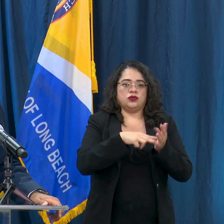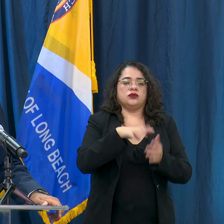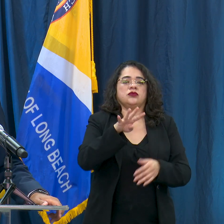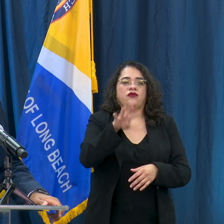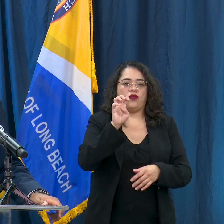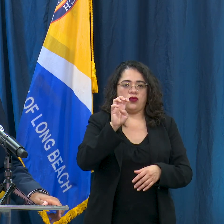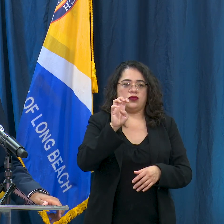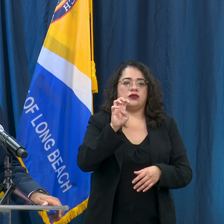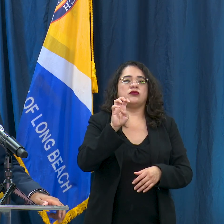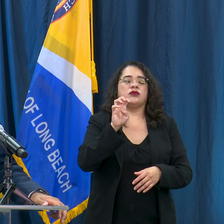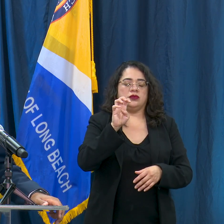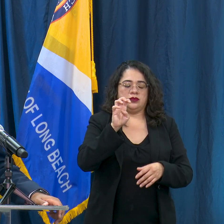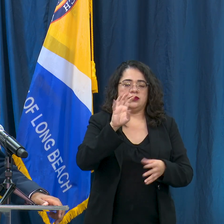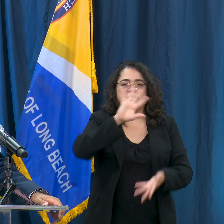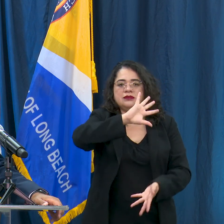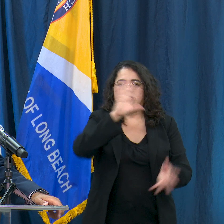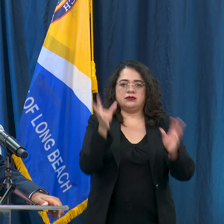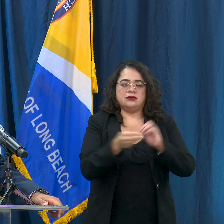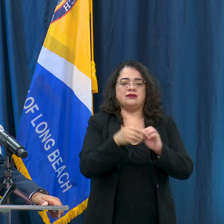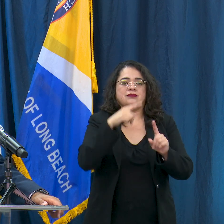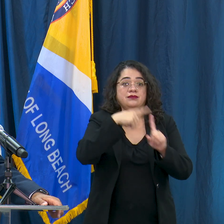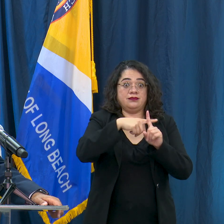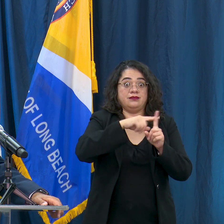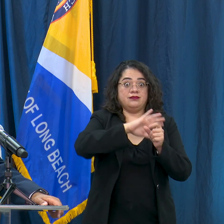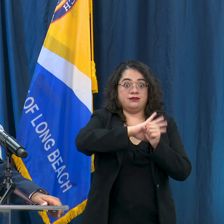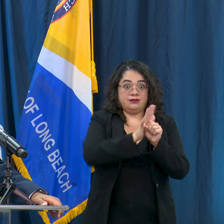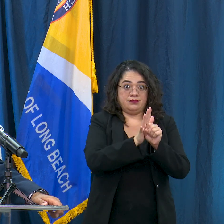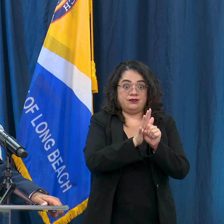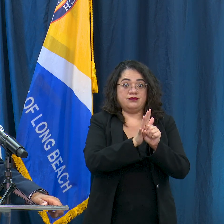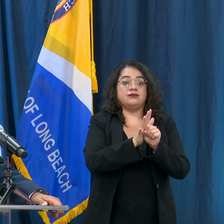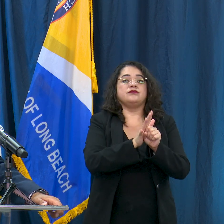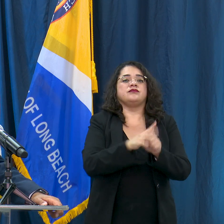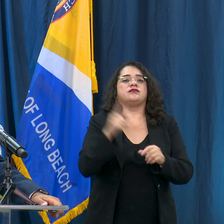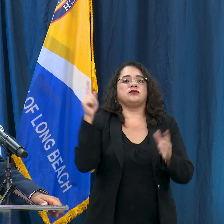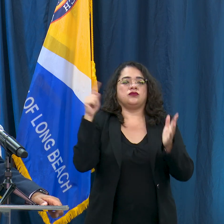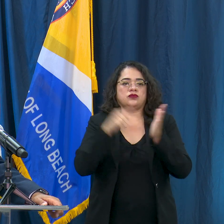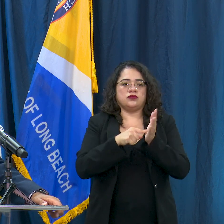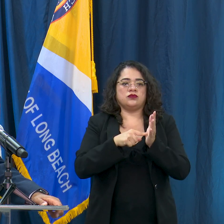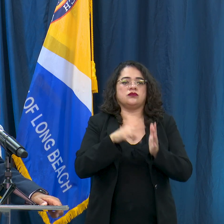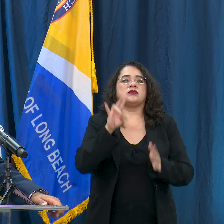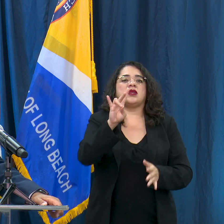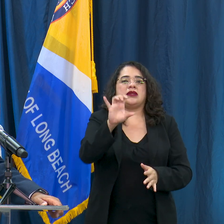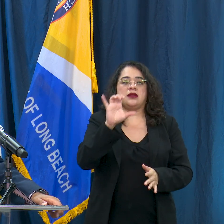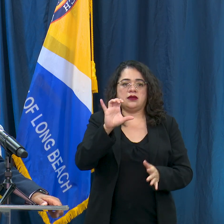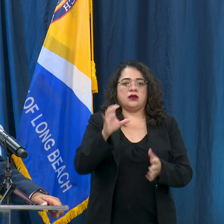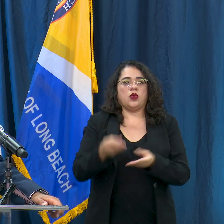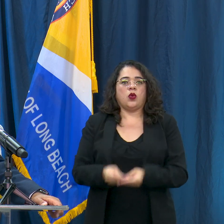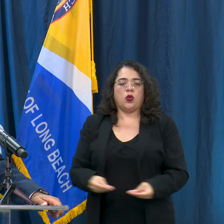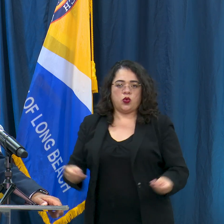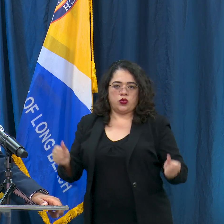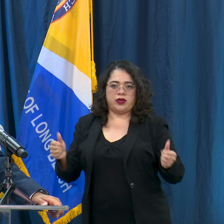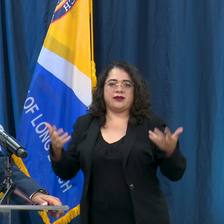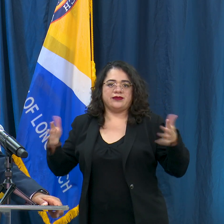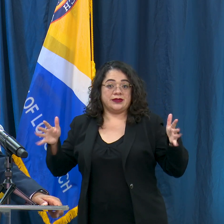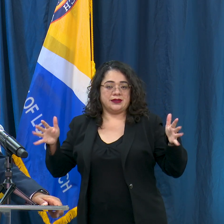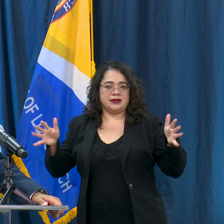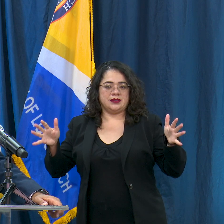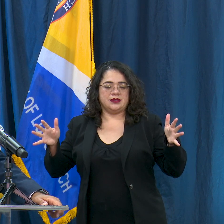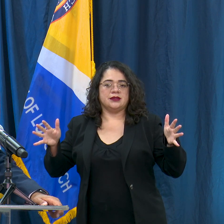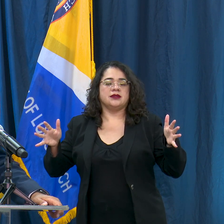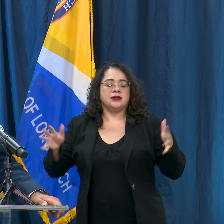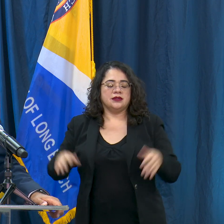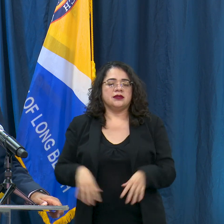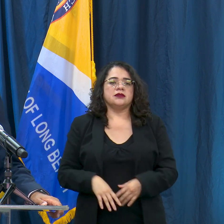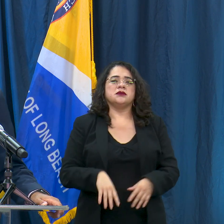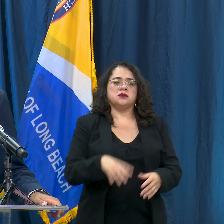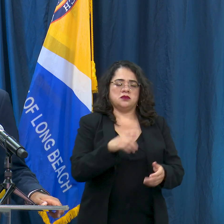in totality. About 1,700 of them have recovered, and so we continue, of course, to see that most folks that get COVID do